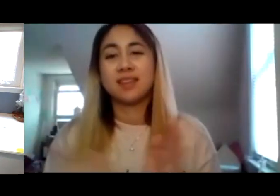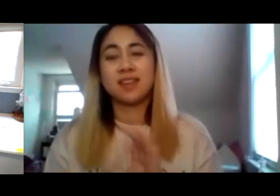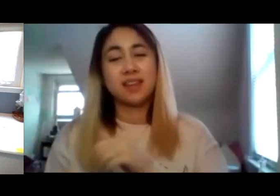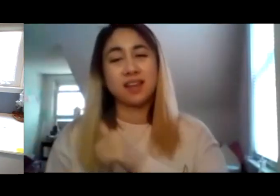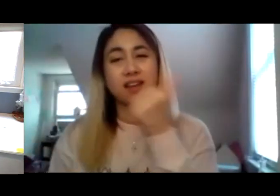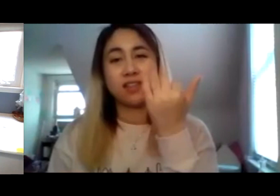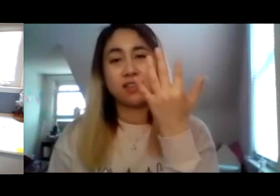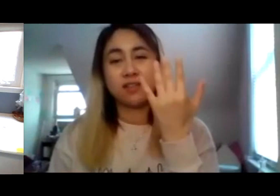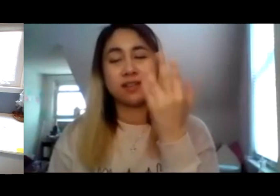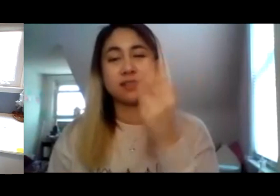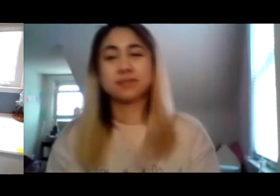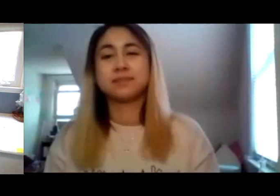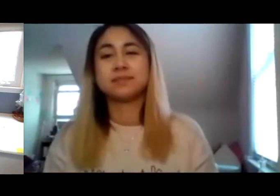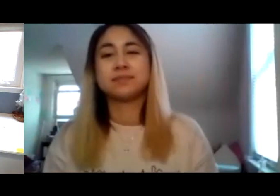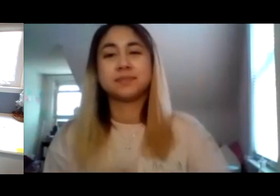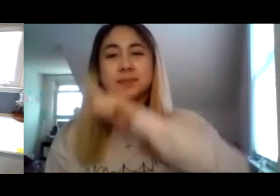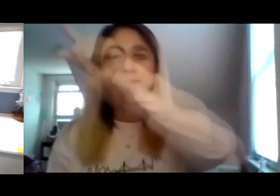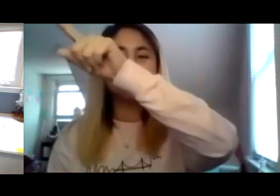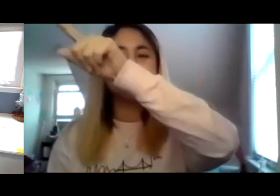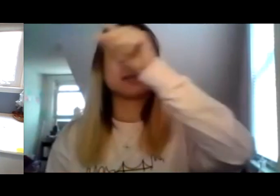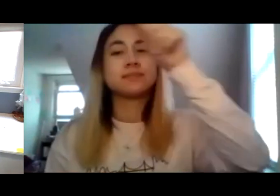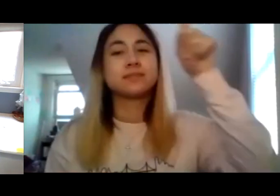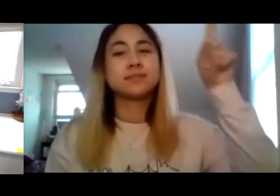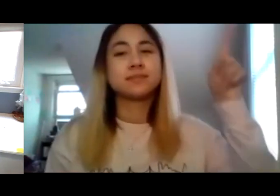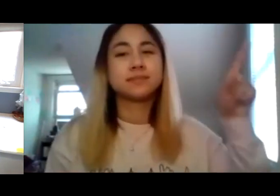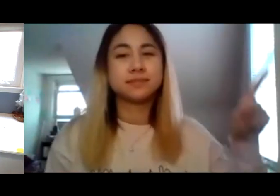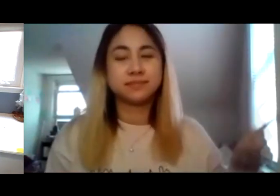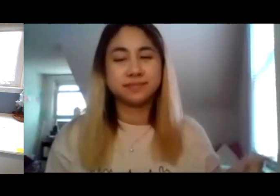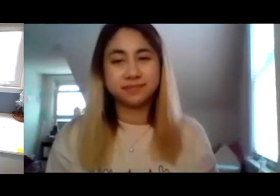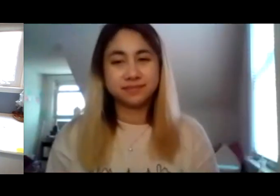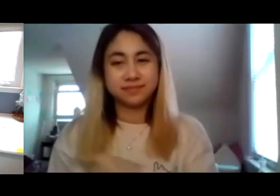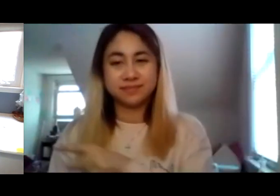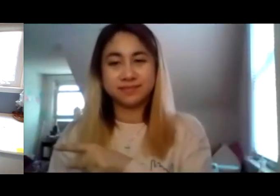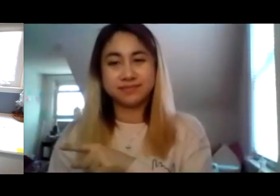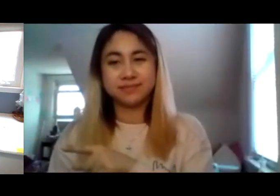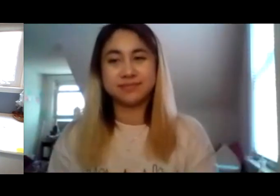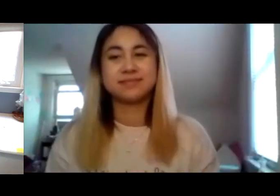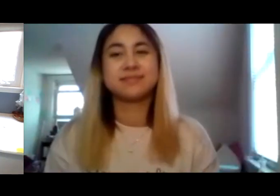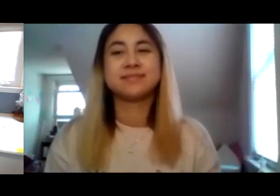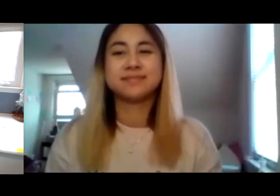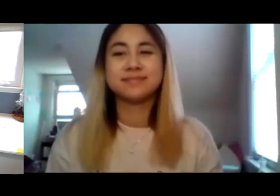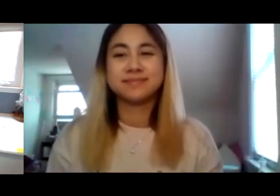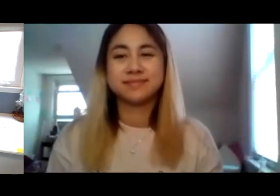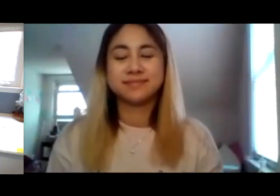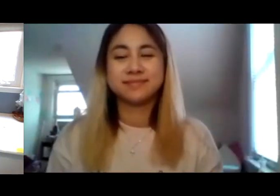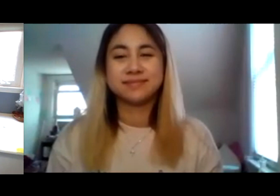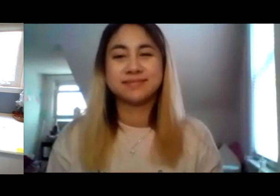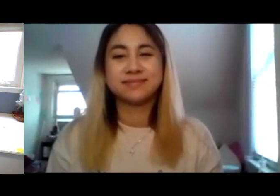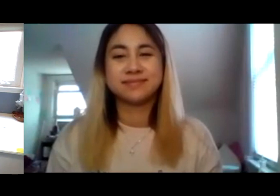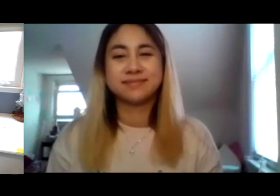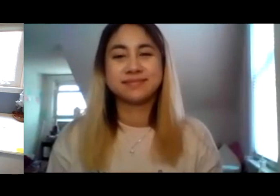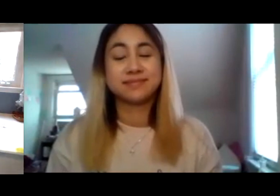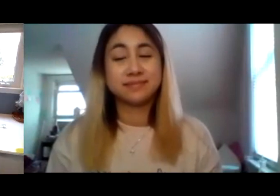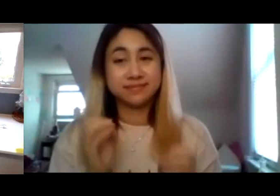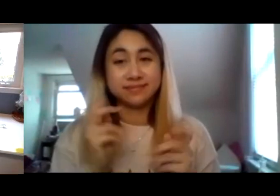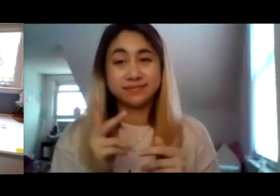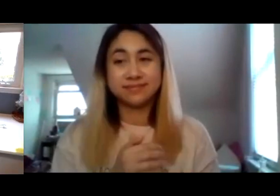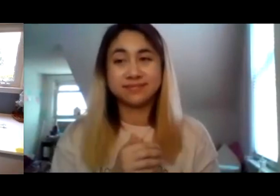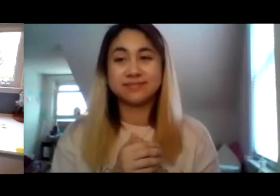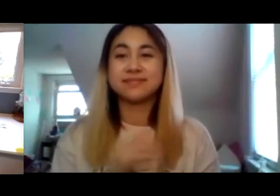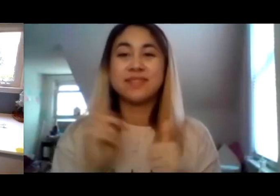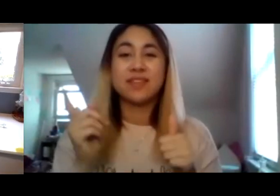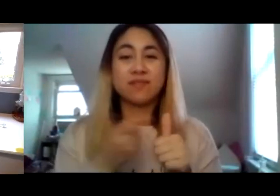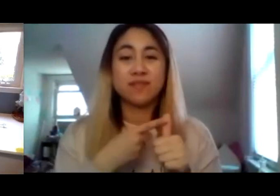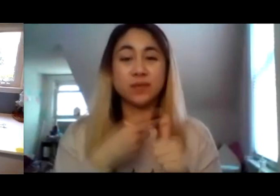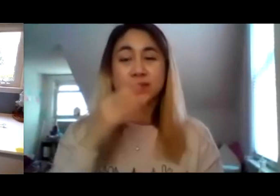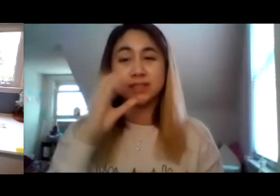thing with the other hand. Go up for that pointing finger, around for our letter C. Okay? So our first one